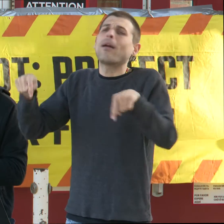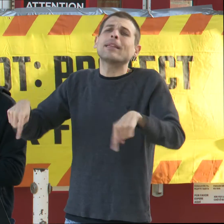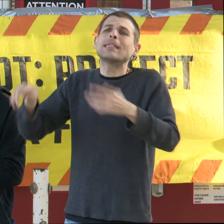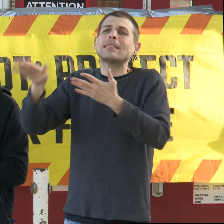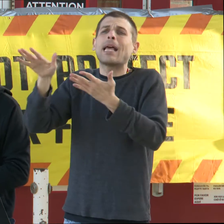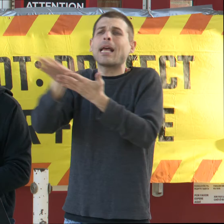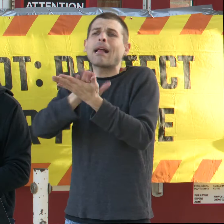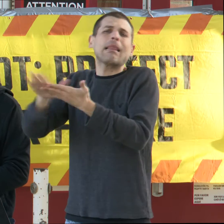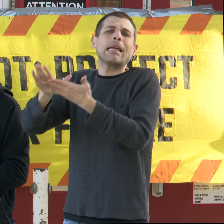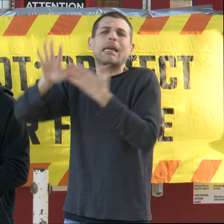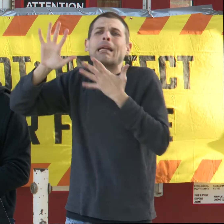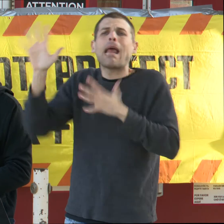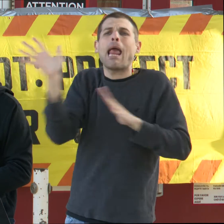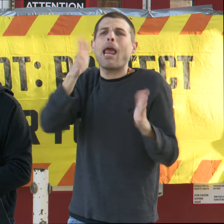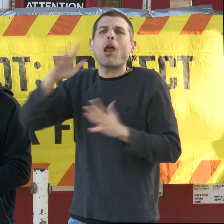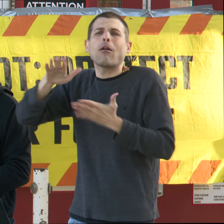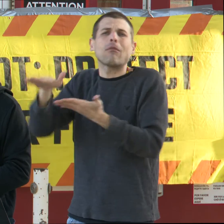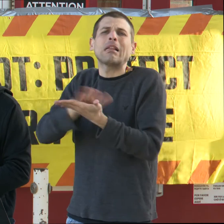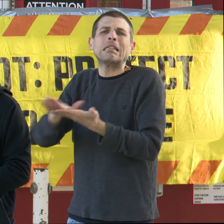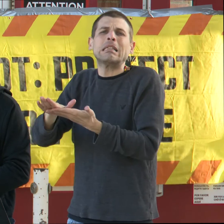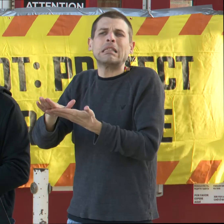in the city of Portland.